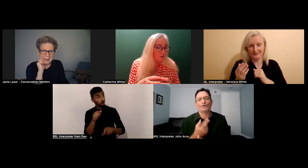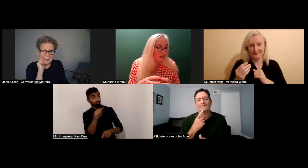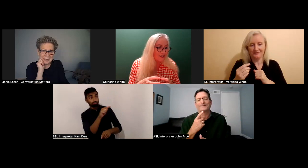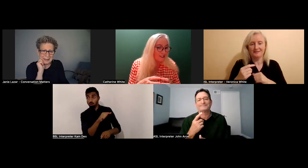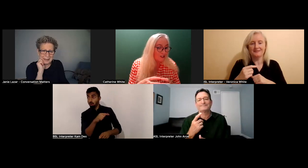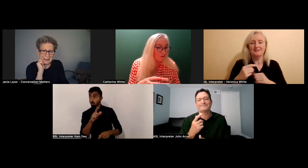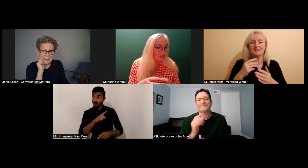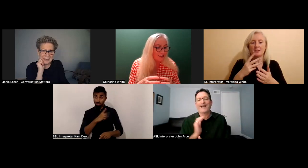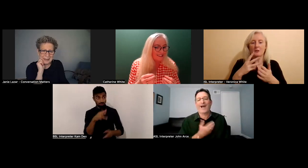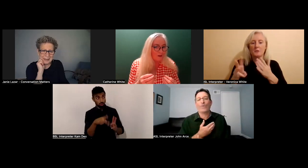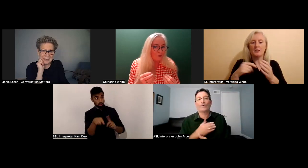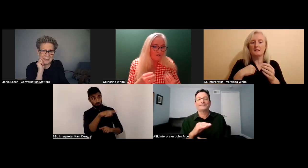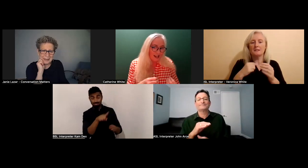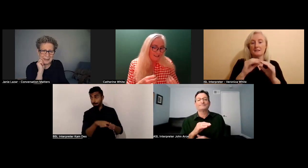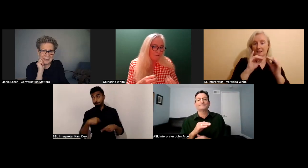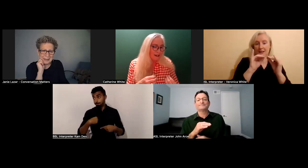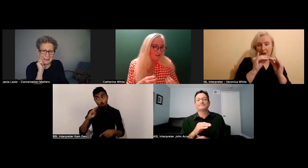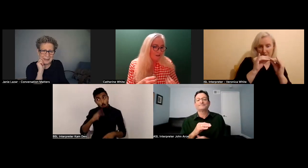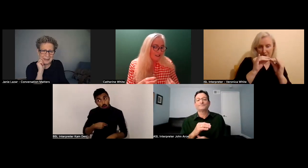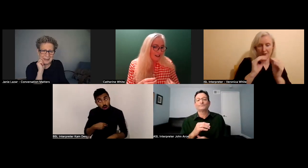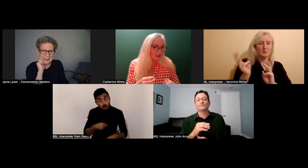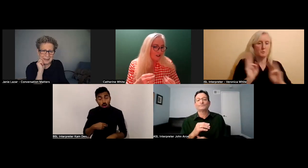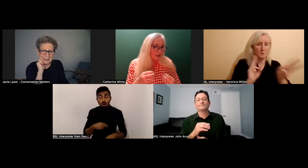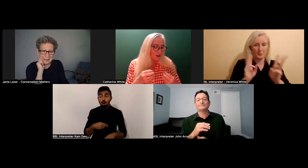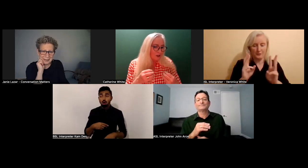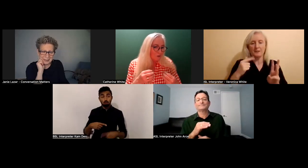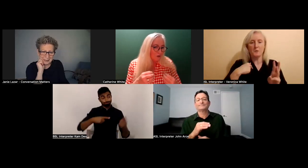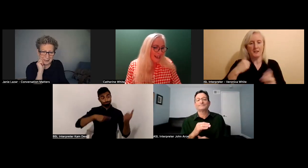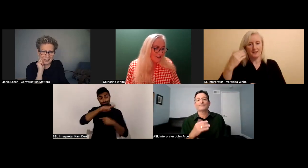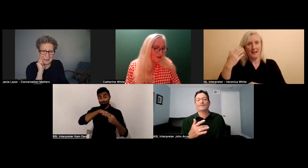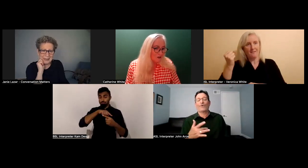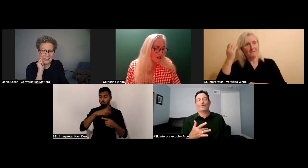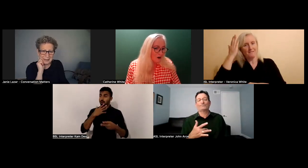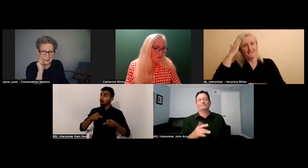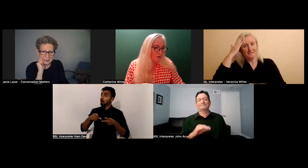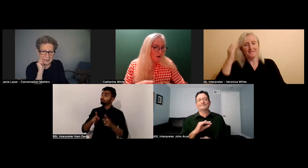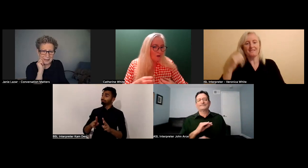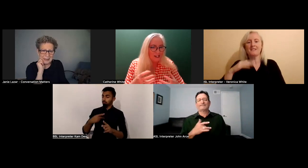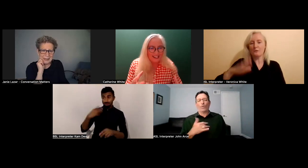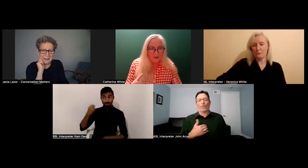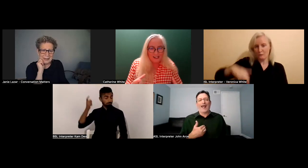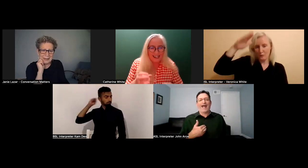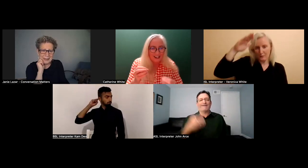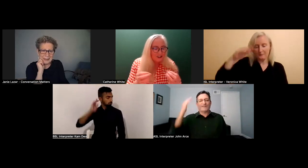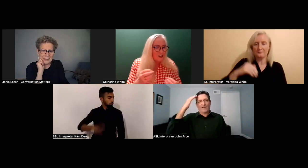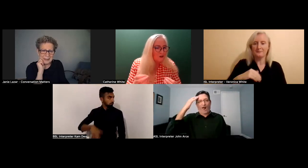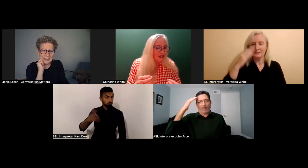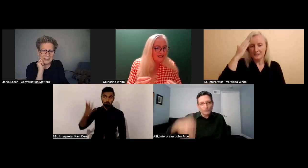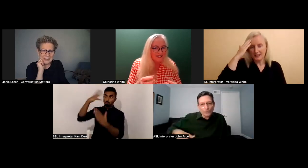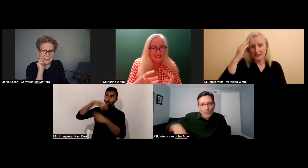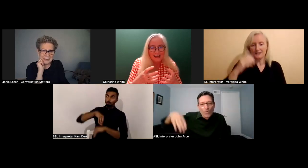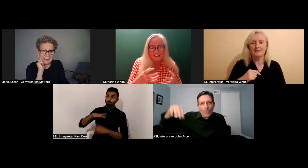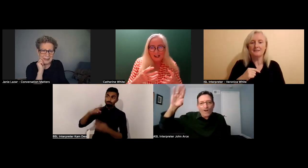satisfaction when we work as interpreters is that we've got that background knowledge. We had it growing up. We catch